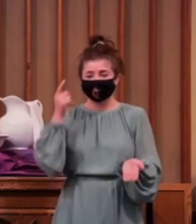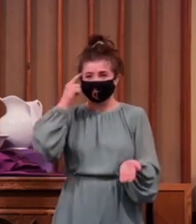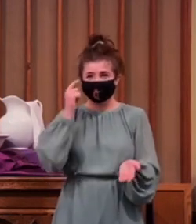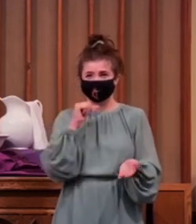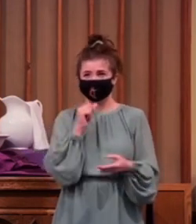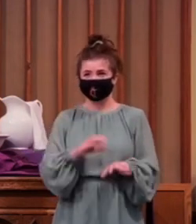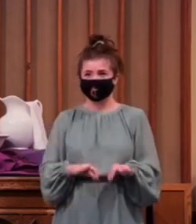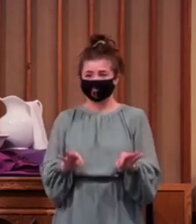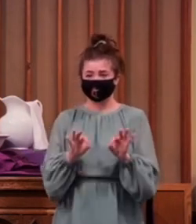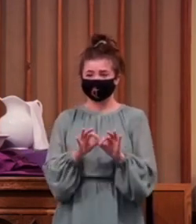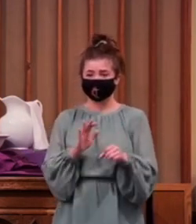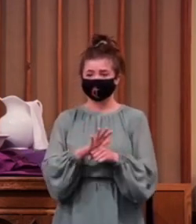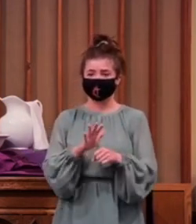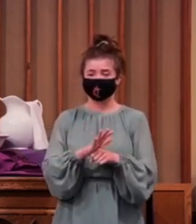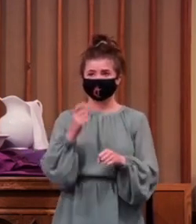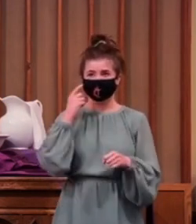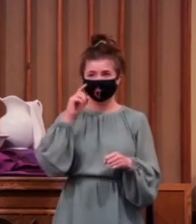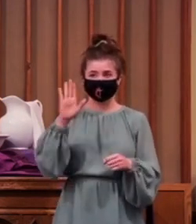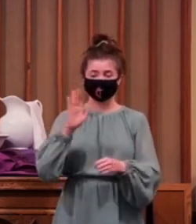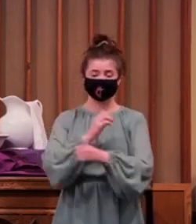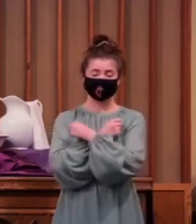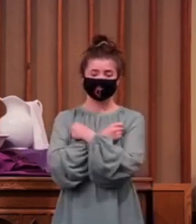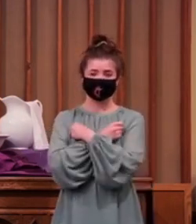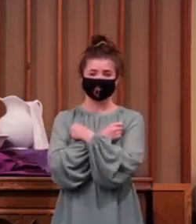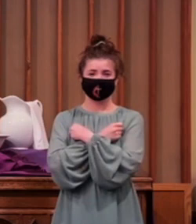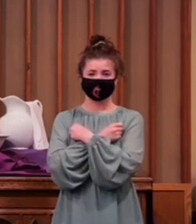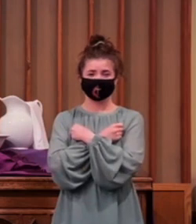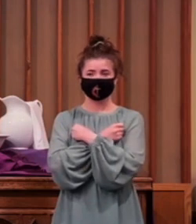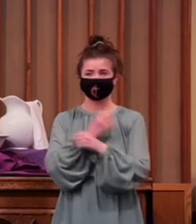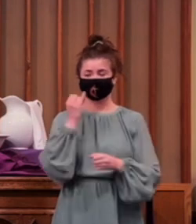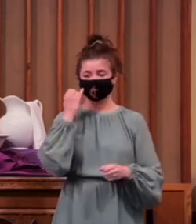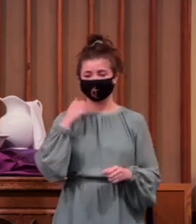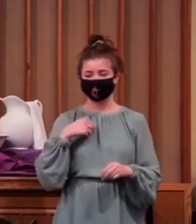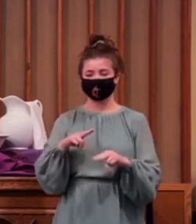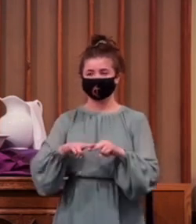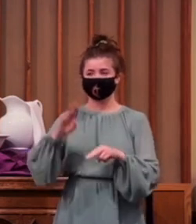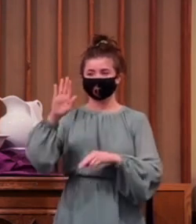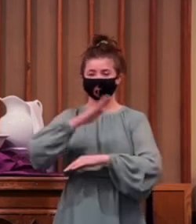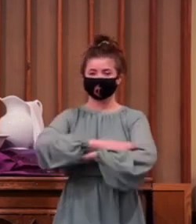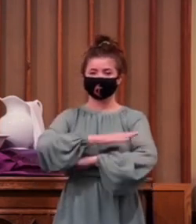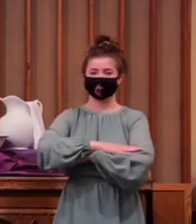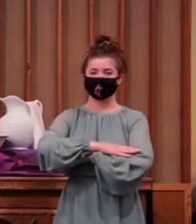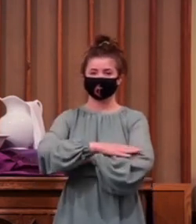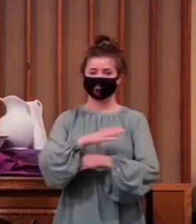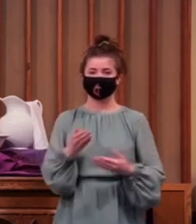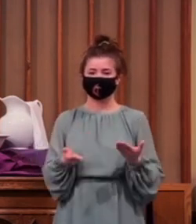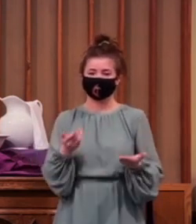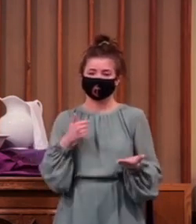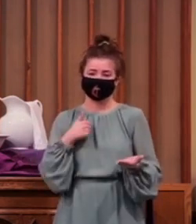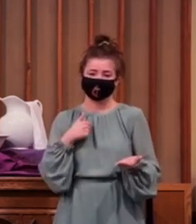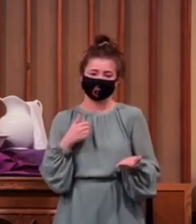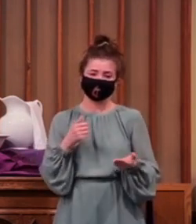of your love. If I were to place myself at your table, it's possible I would be one